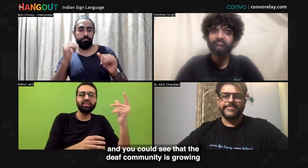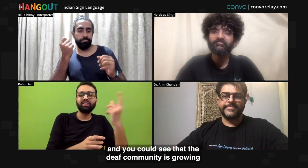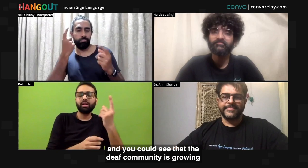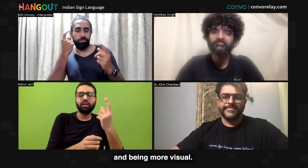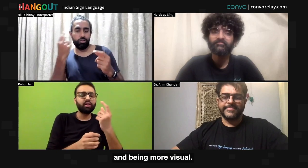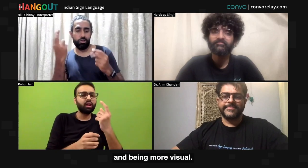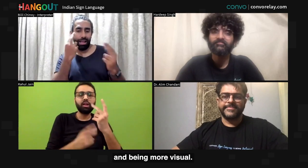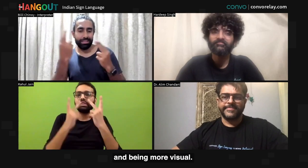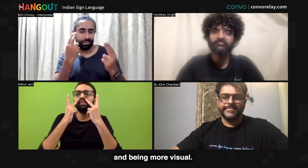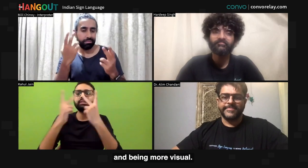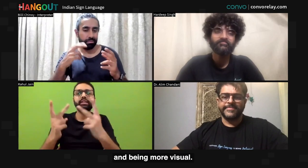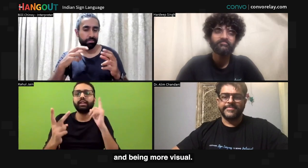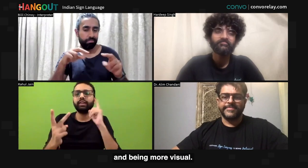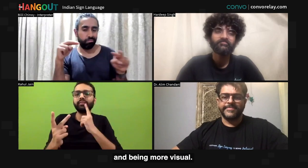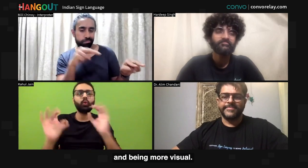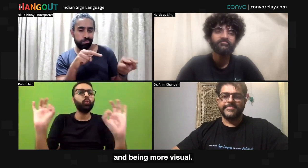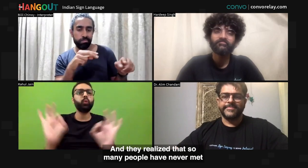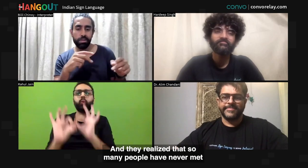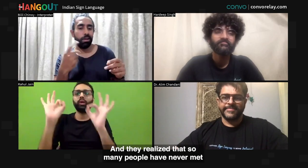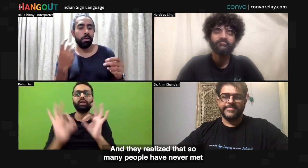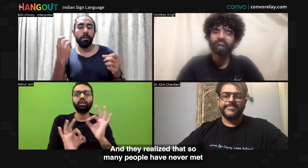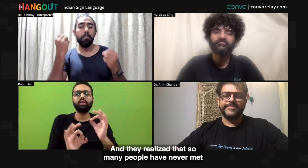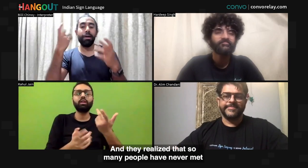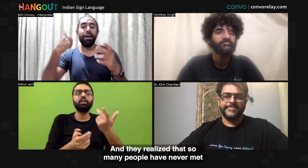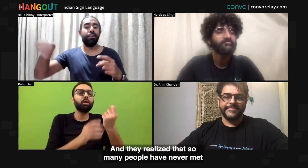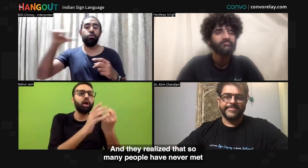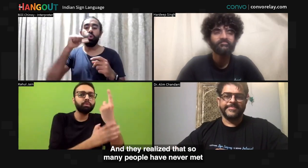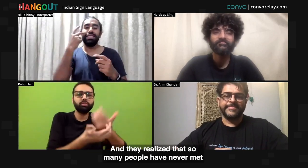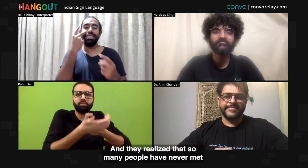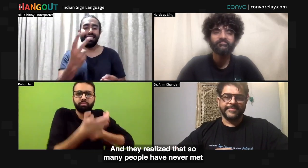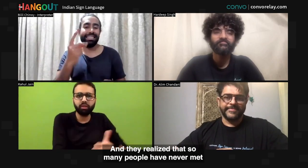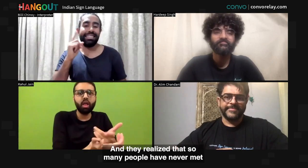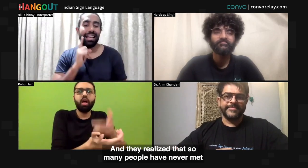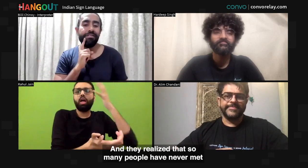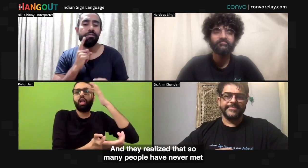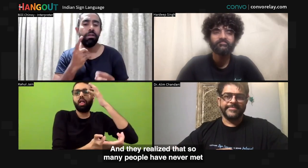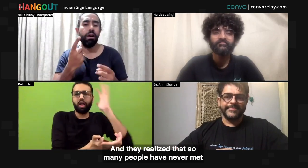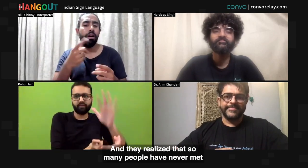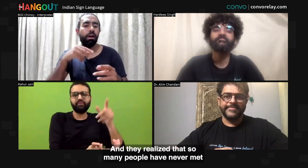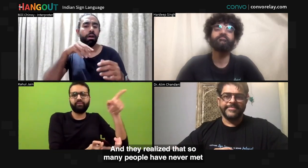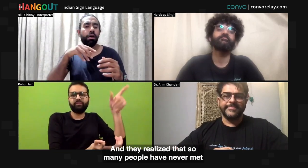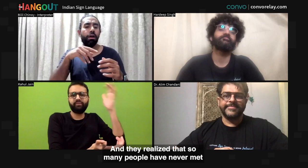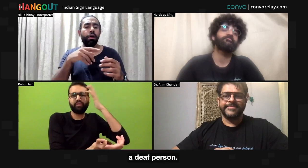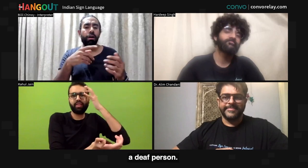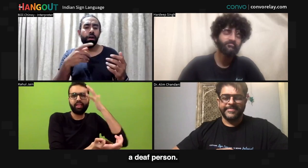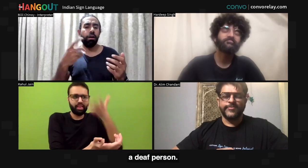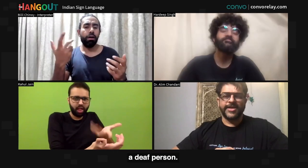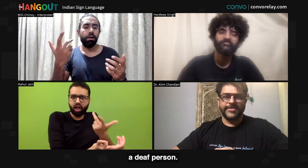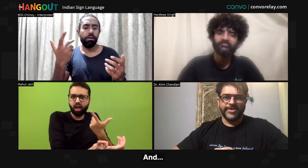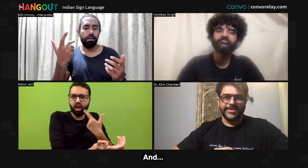growing and being more, uh, visual and they realized that, uh, so many people don't, have never met a deaf person and